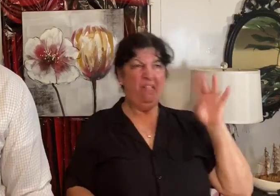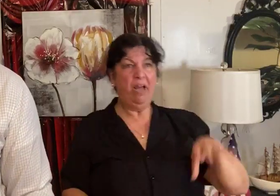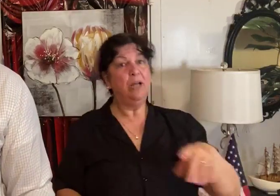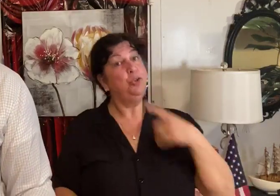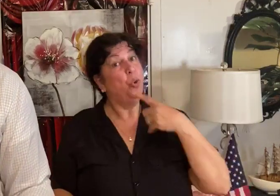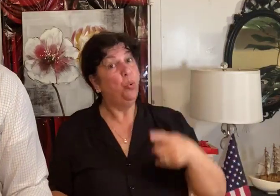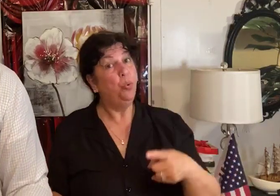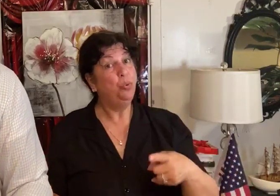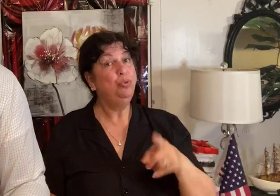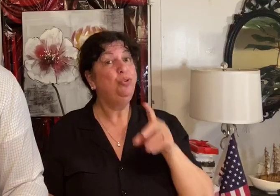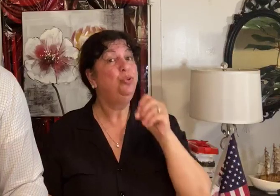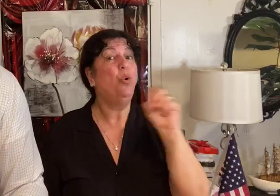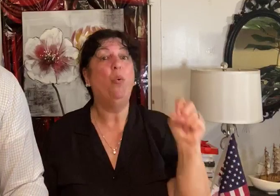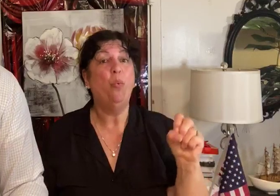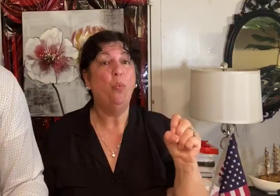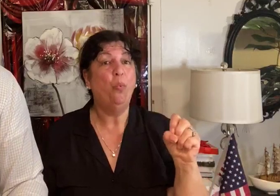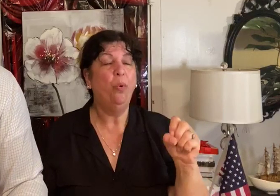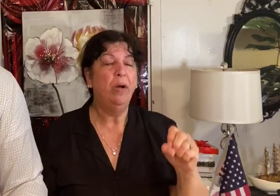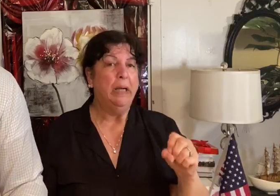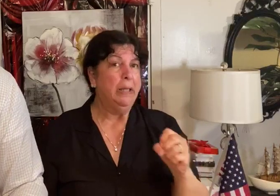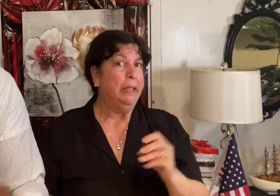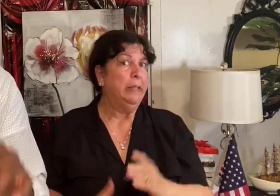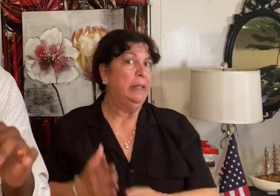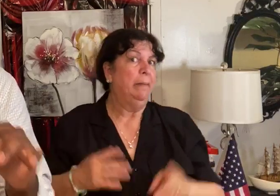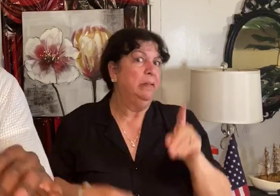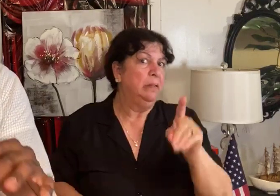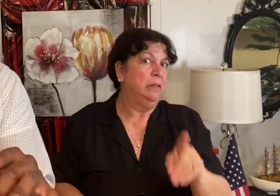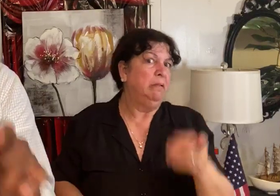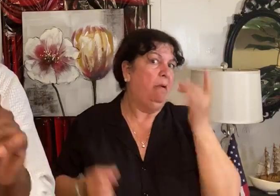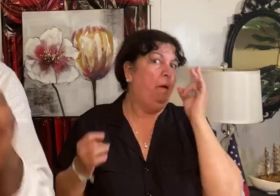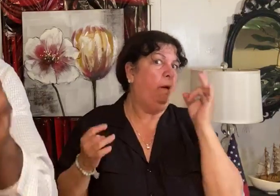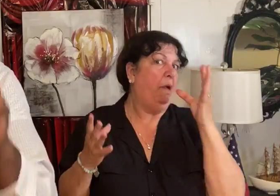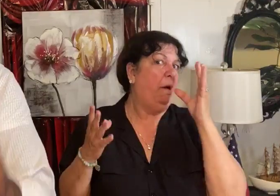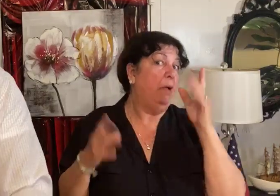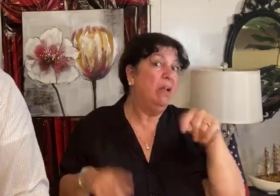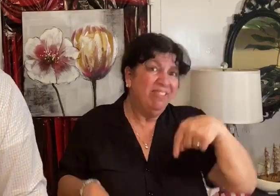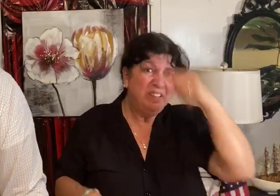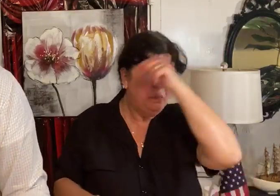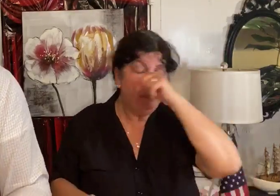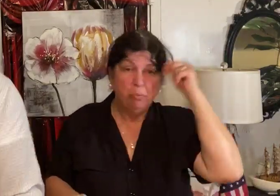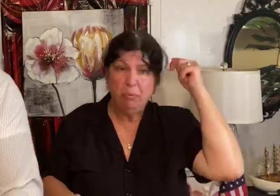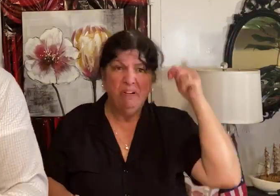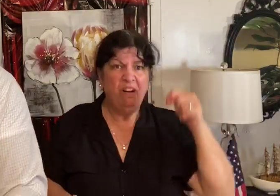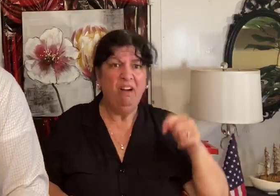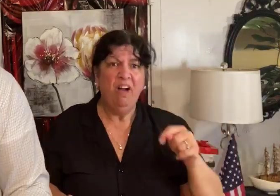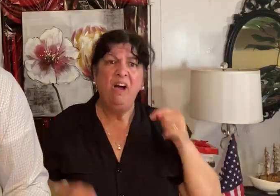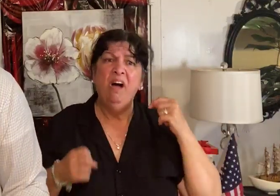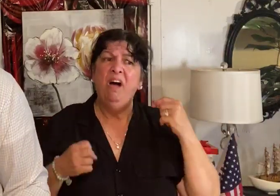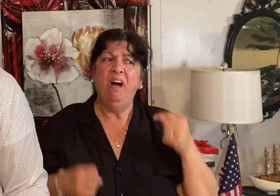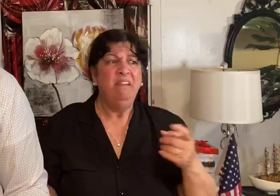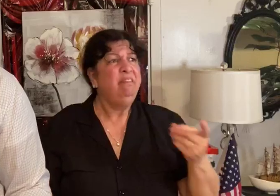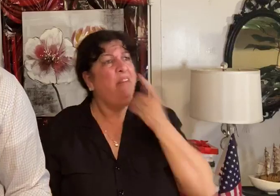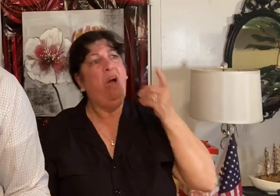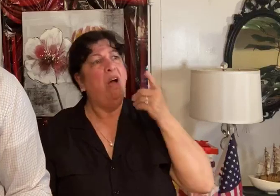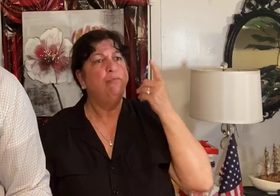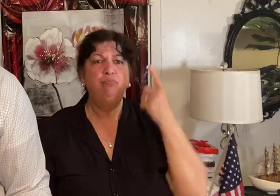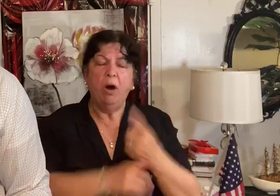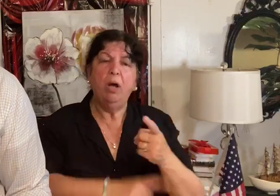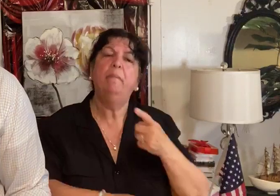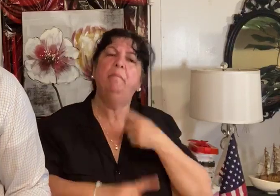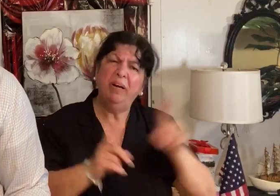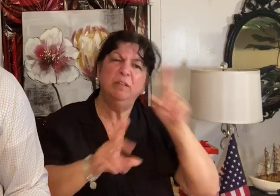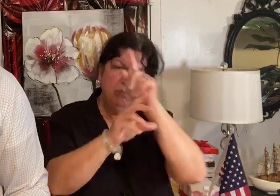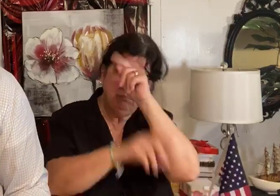you so. And for some of you, you really hate it when it's the president, this president. How dare he be right? But he was